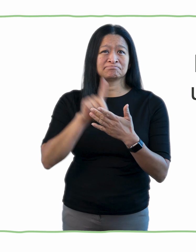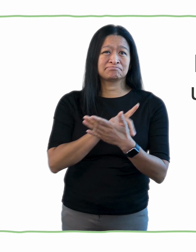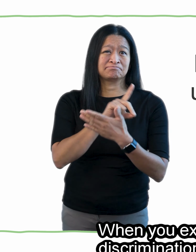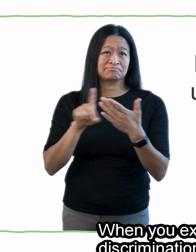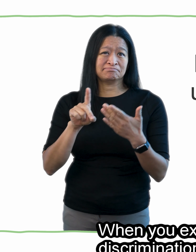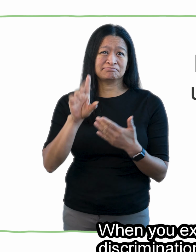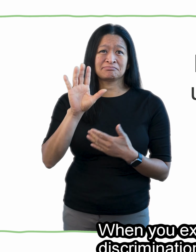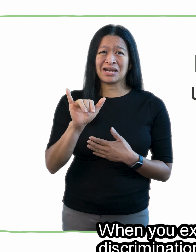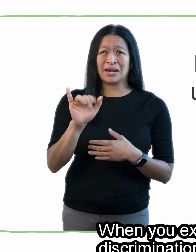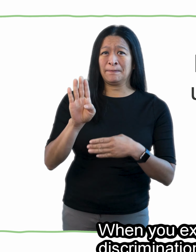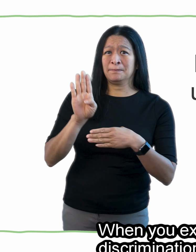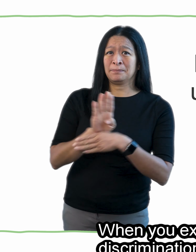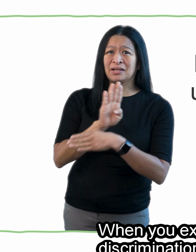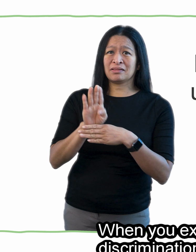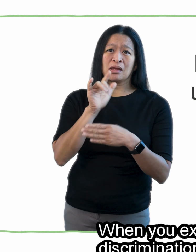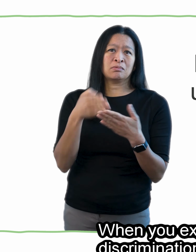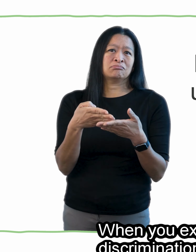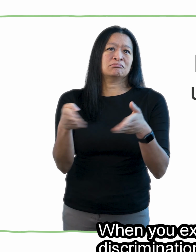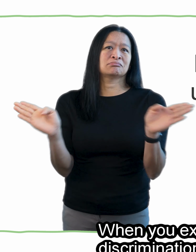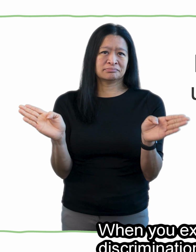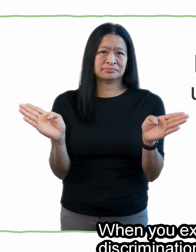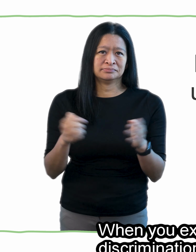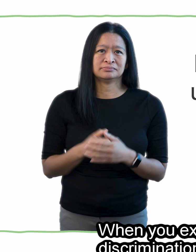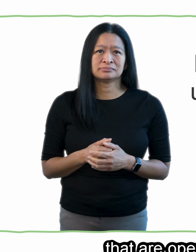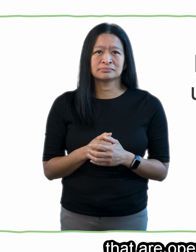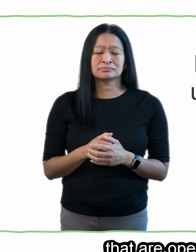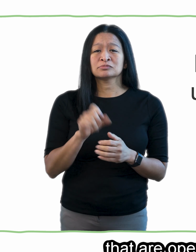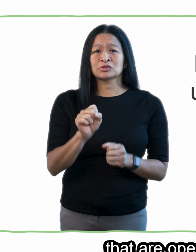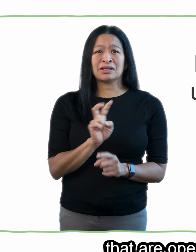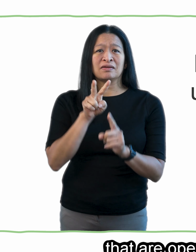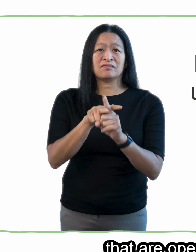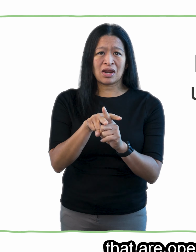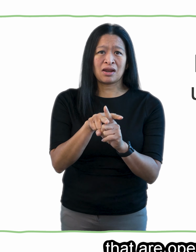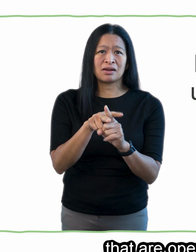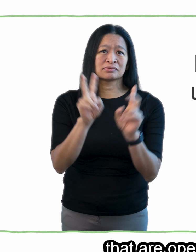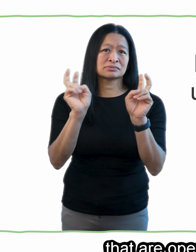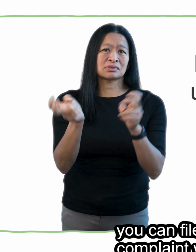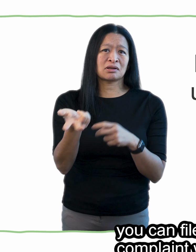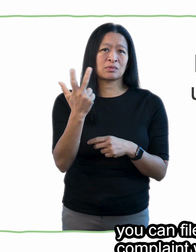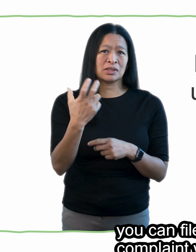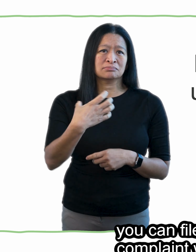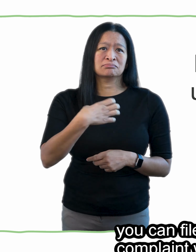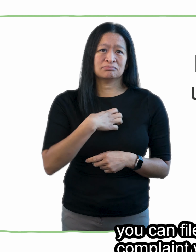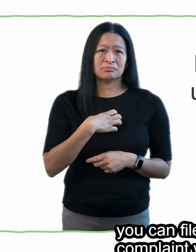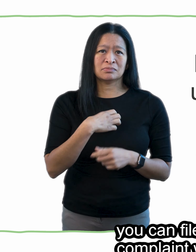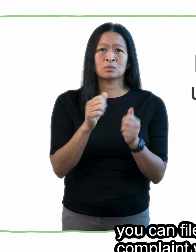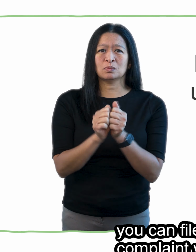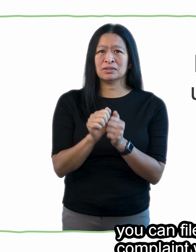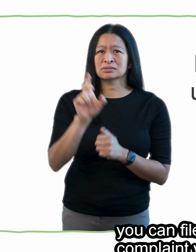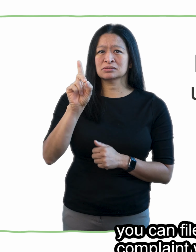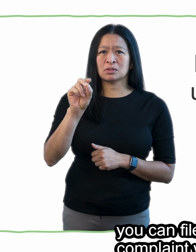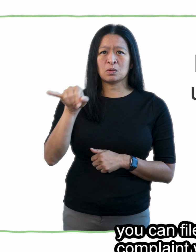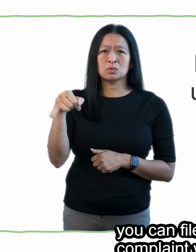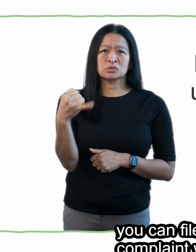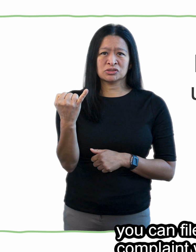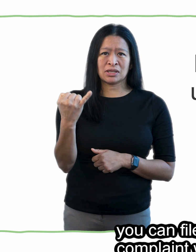When you experience discrimination by businesses that are open to the public, you can file a Title III complaint with the